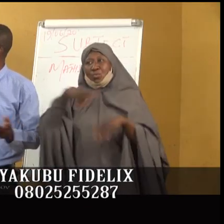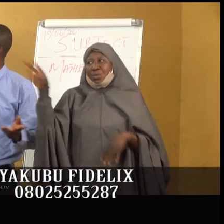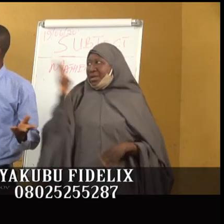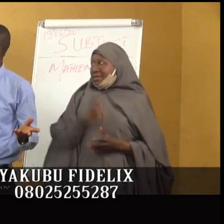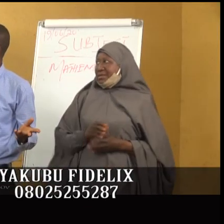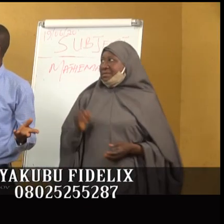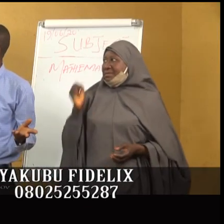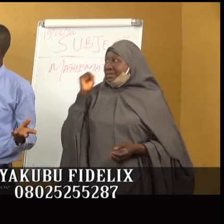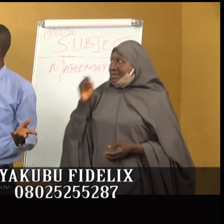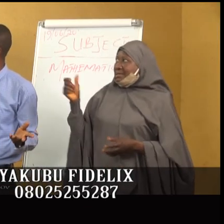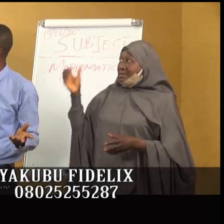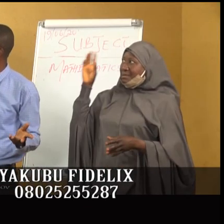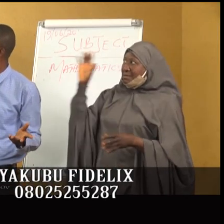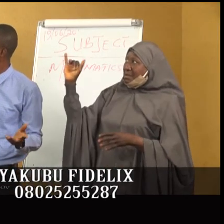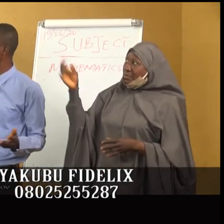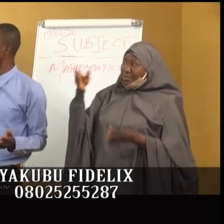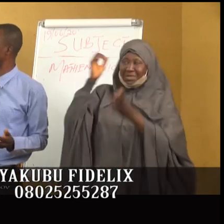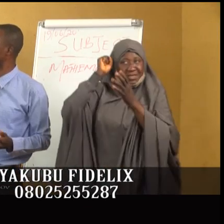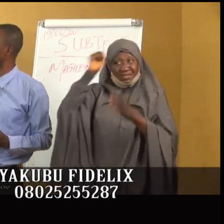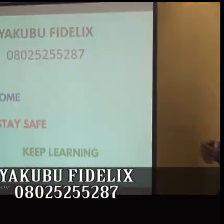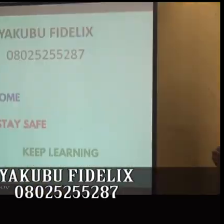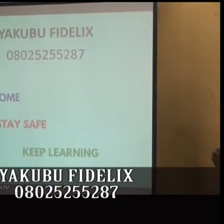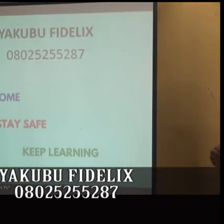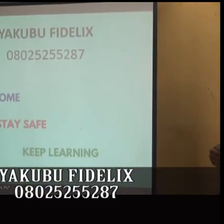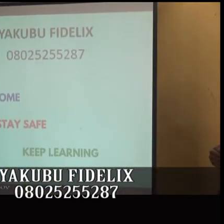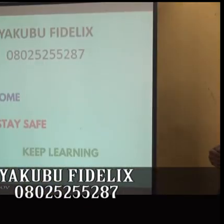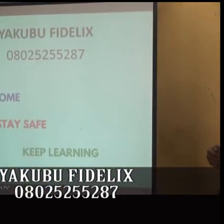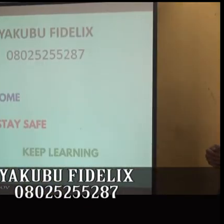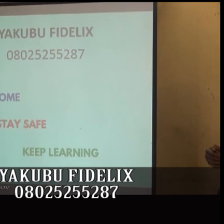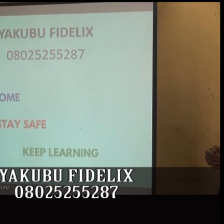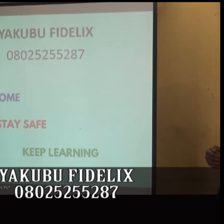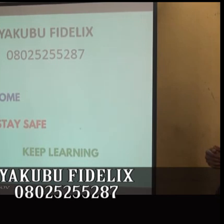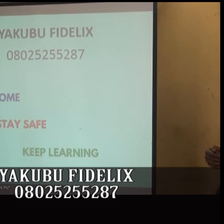I remain Mr. Yakubu Fidelis with this contact